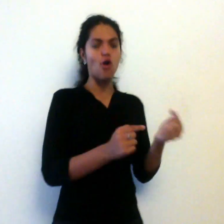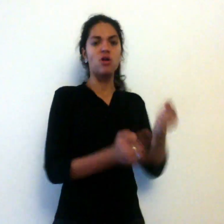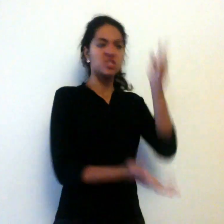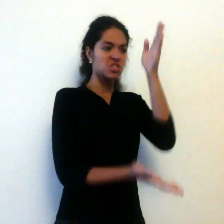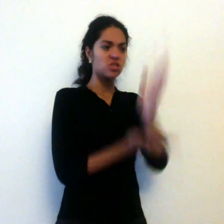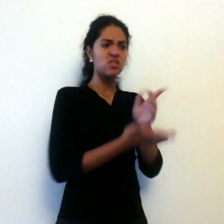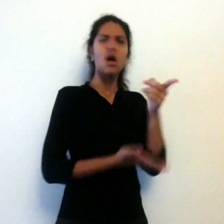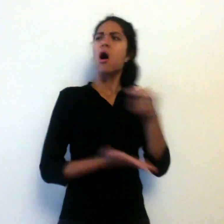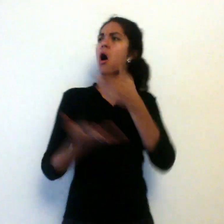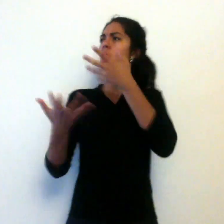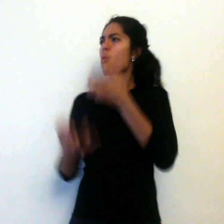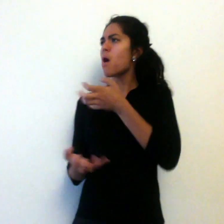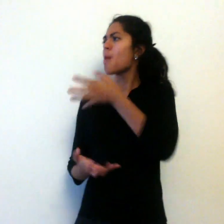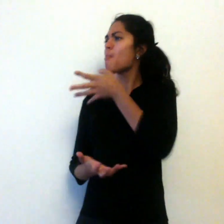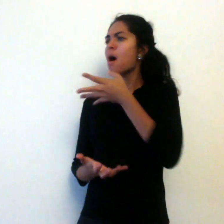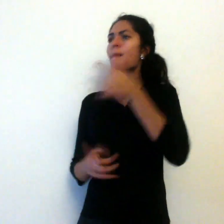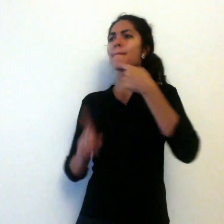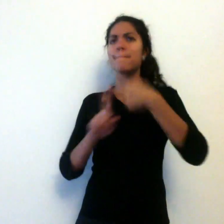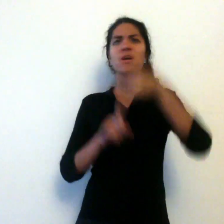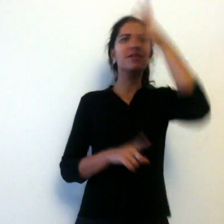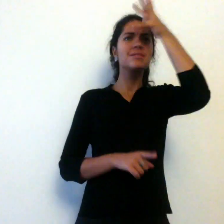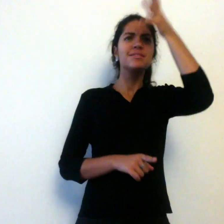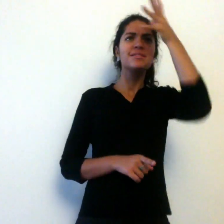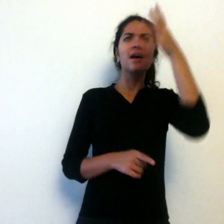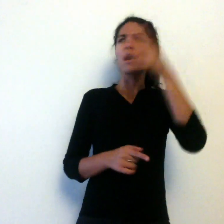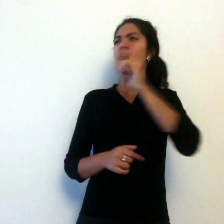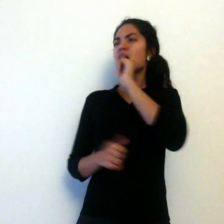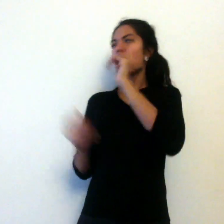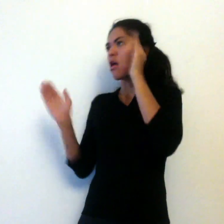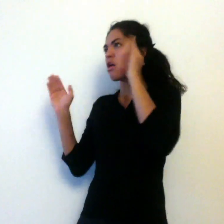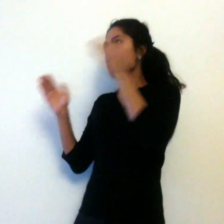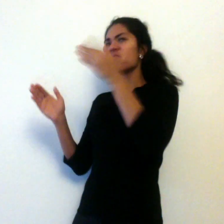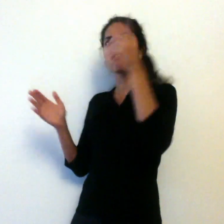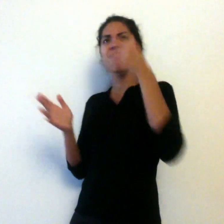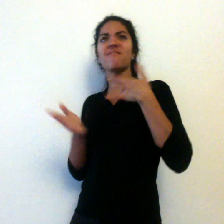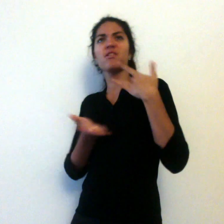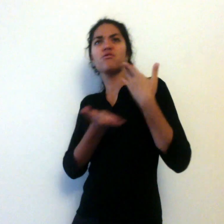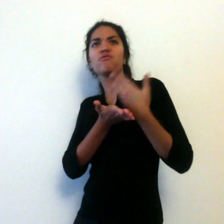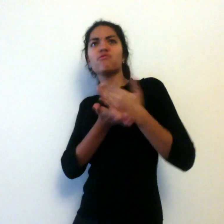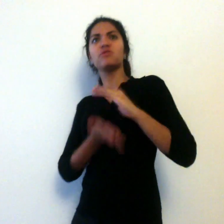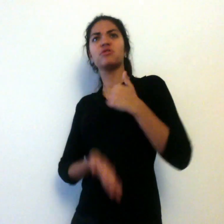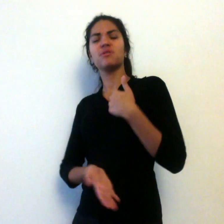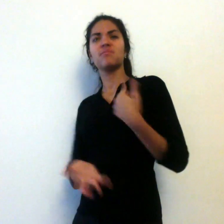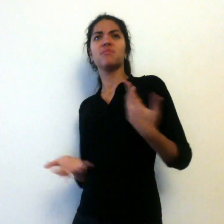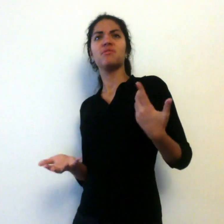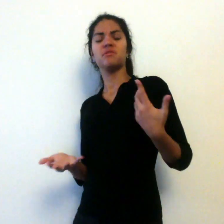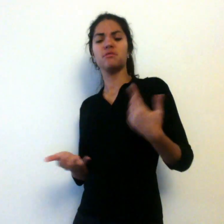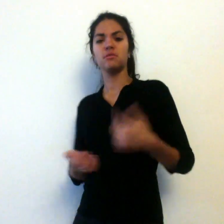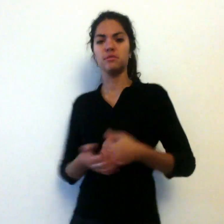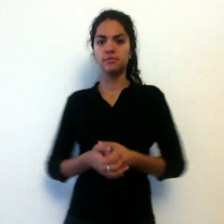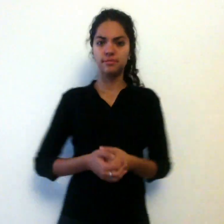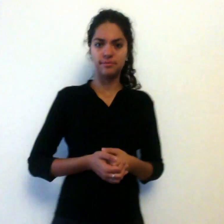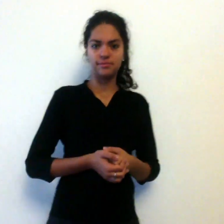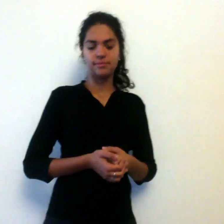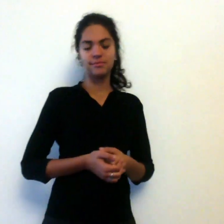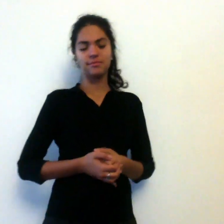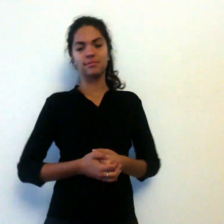an individual. I want you to know that as influential as many of us may be today, we may be